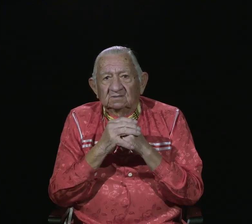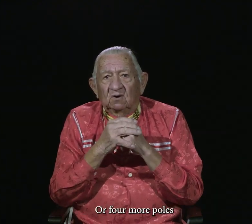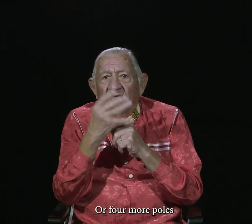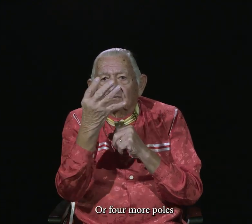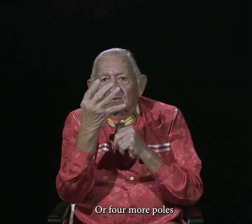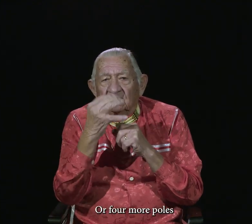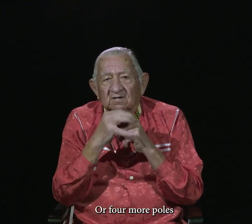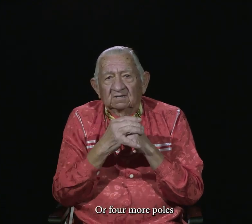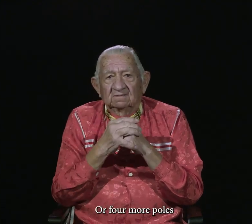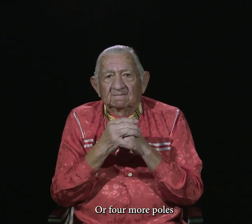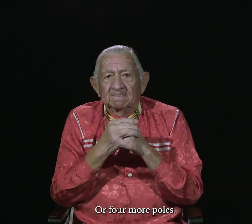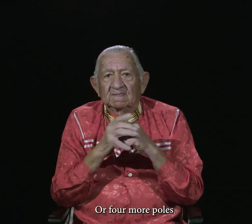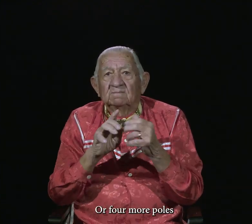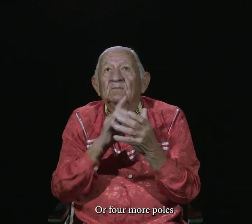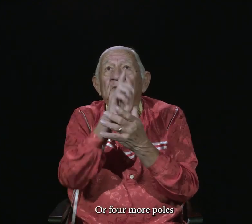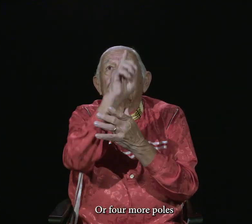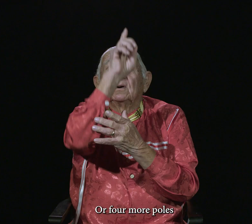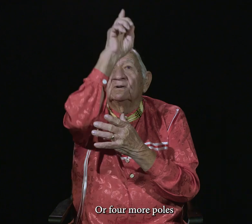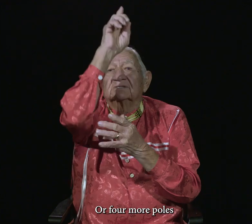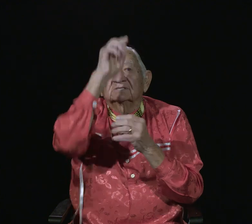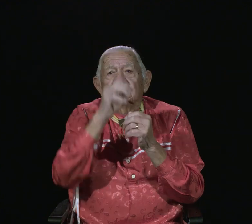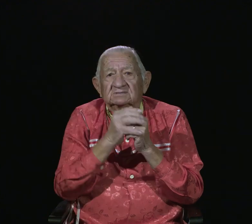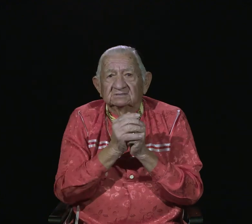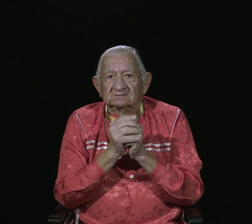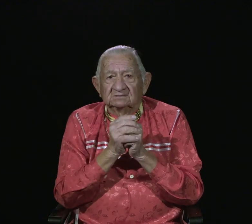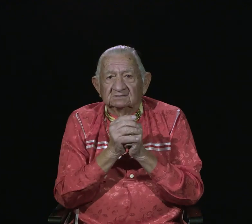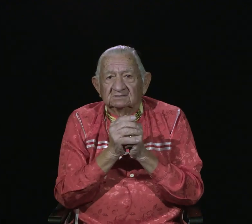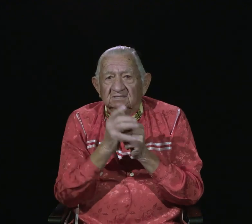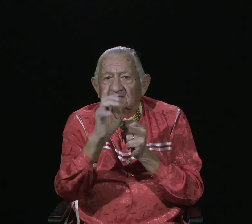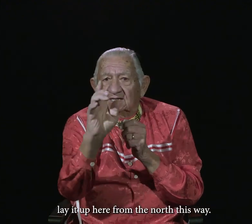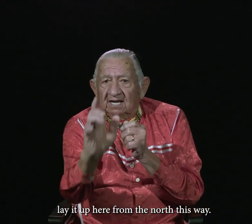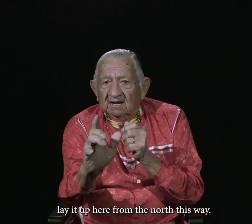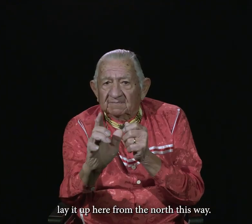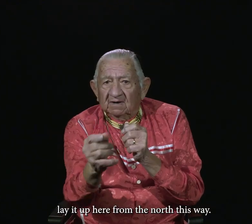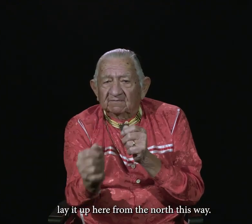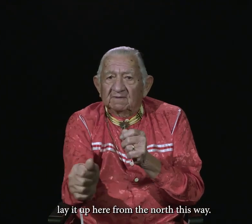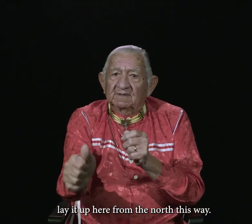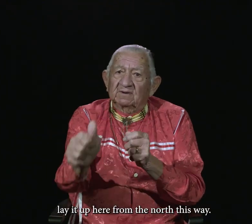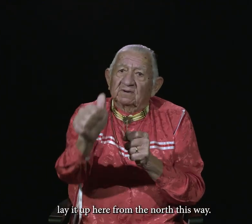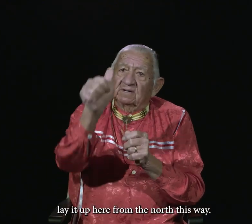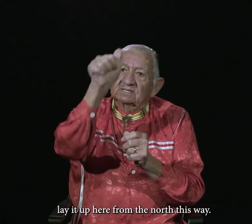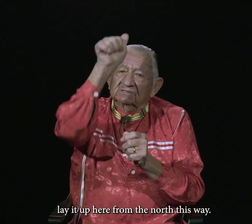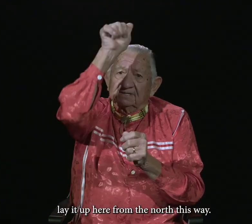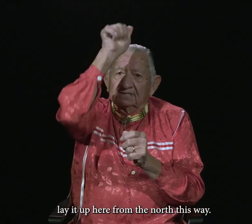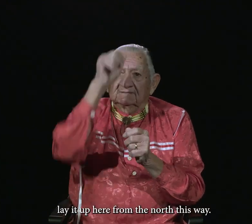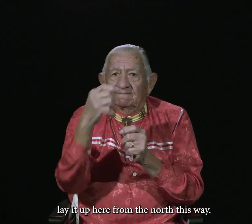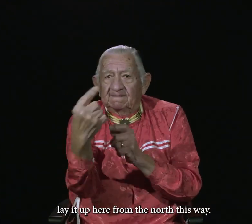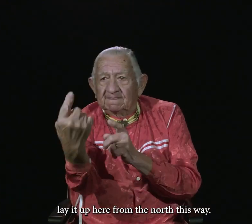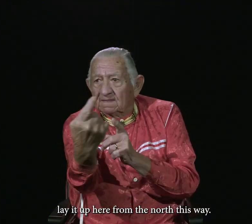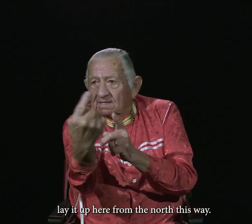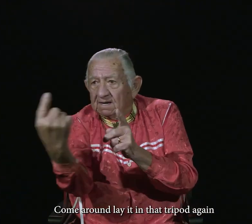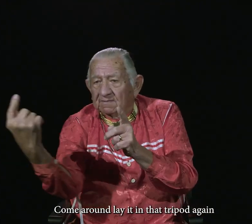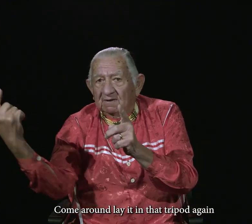or 4 more poles, lay it up here from the doors this way, come